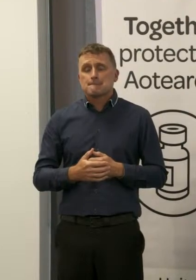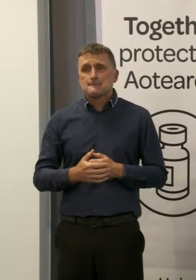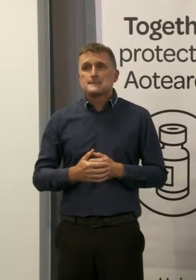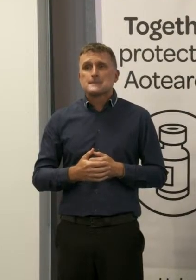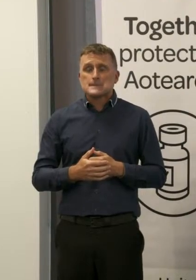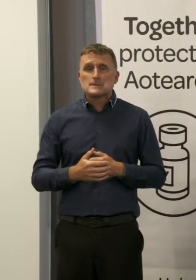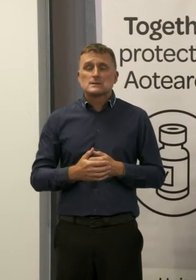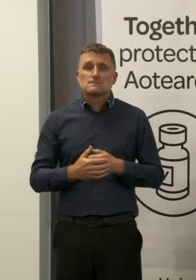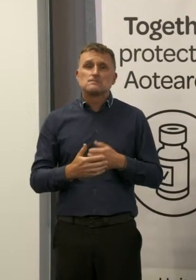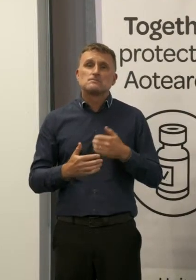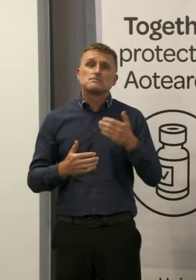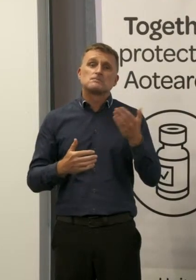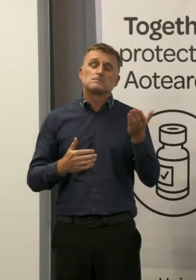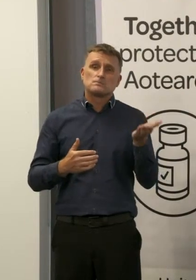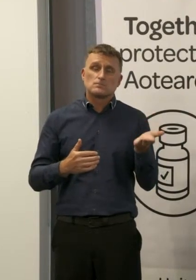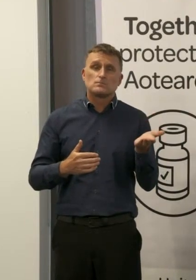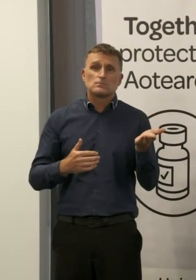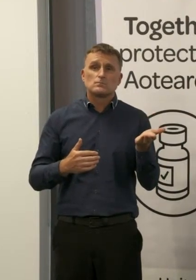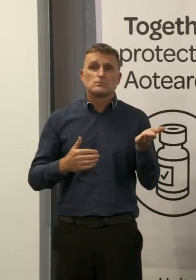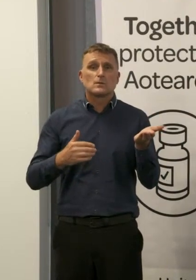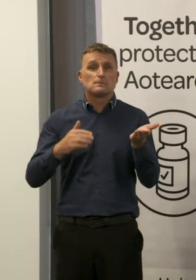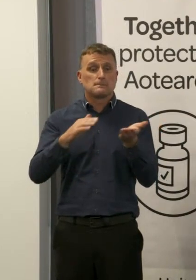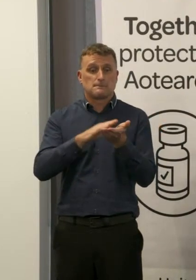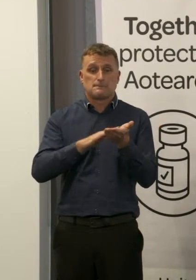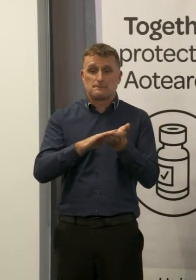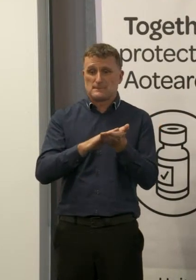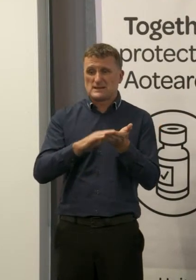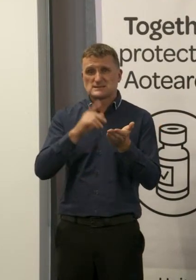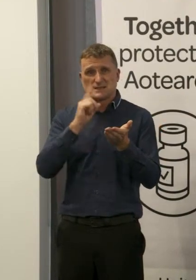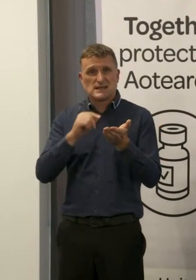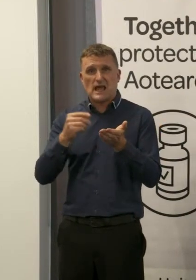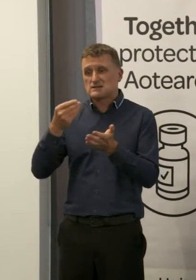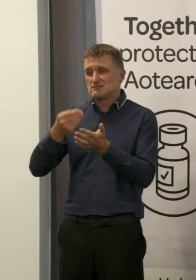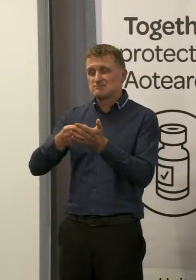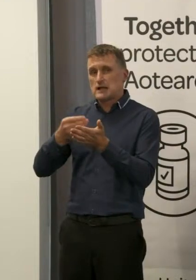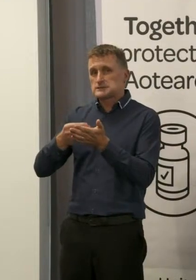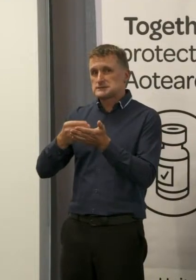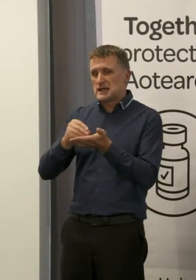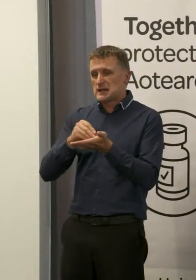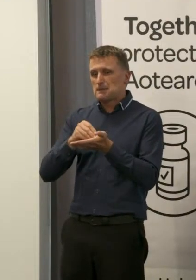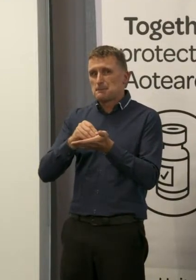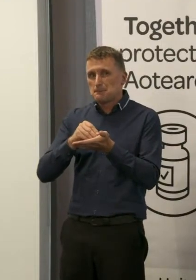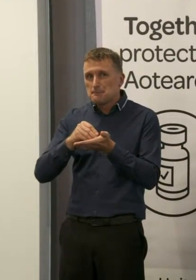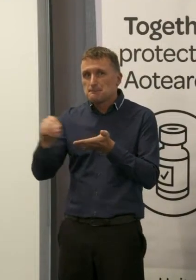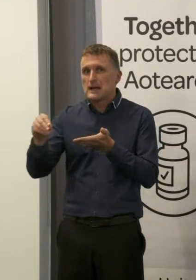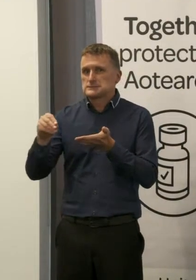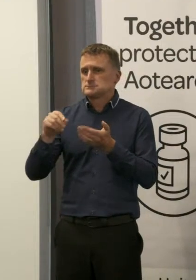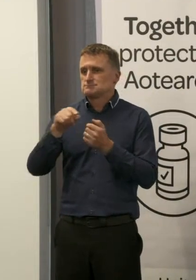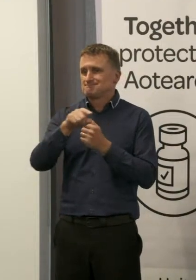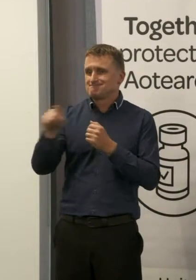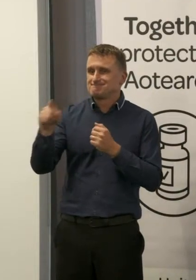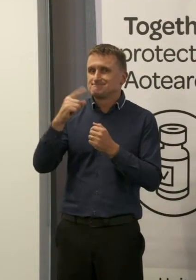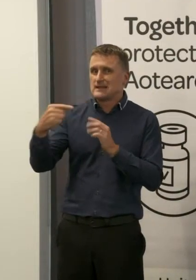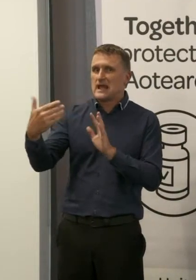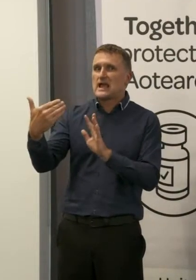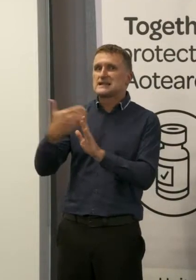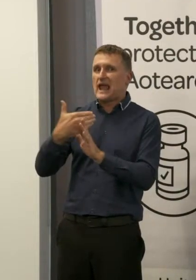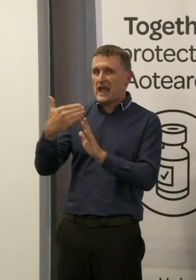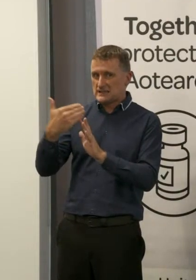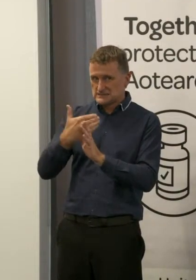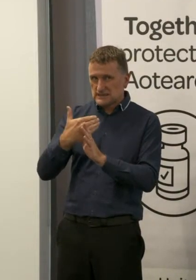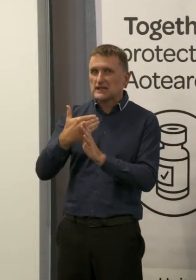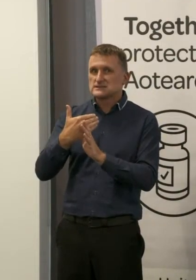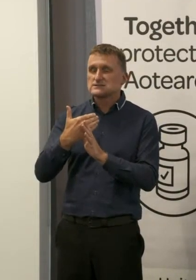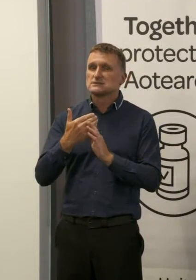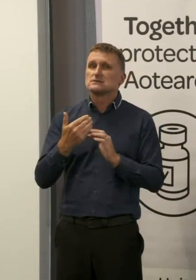basically funded data channels so that it doesn't rely on you having data on your plan for a number of our websites and services. It doesn't always work like that,